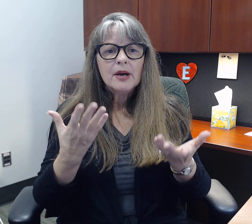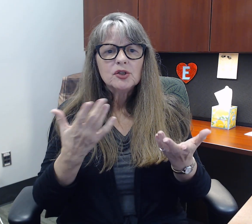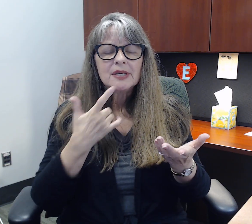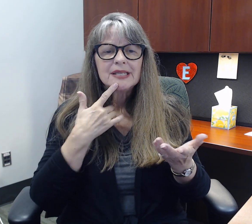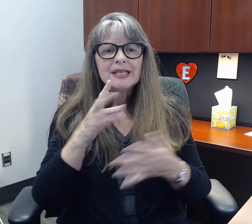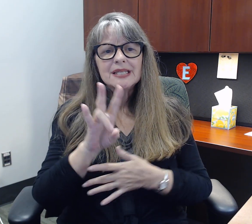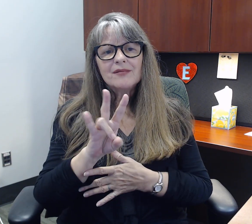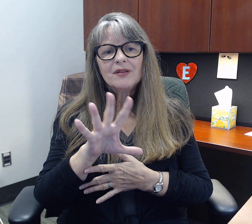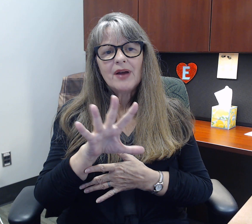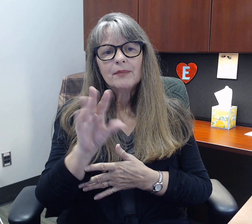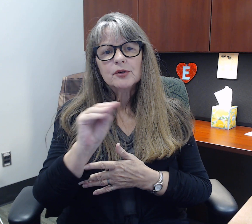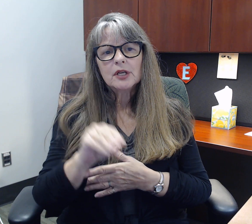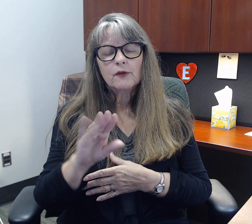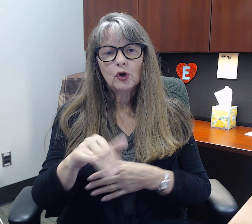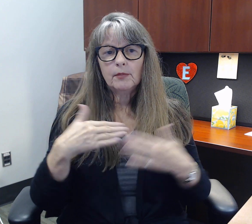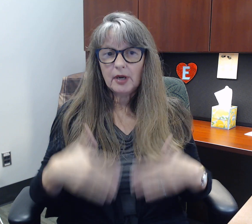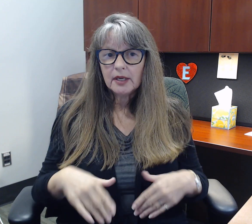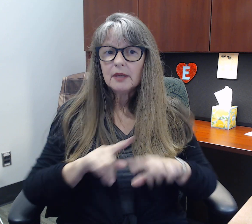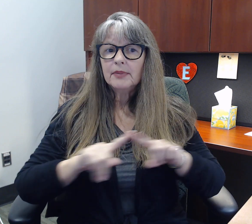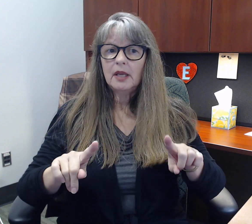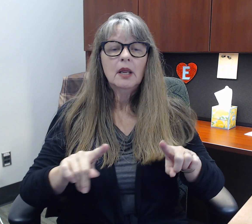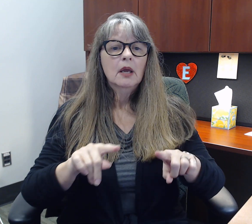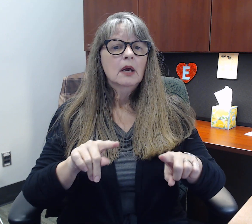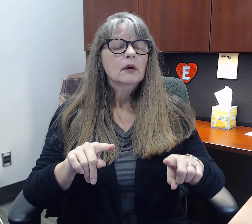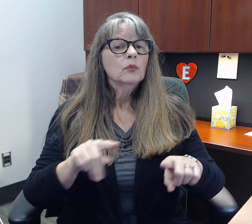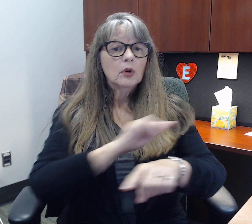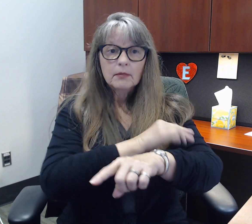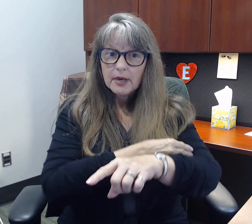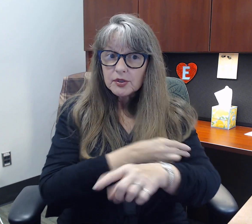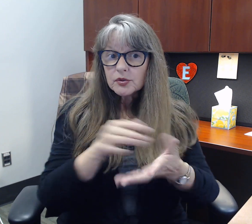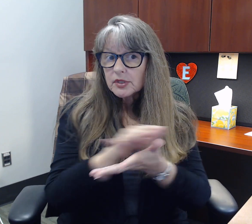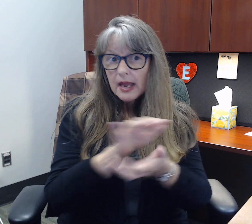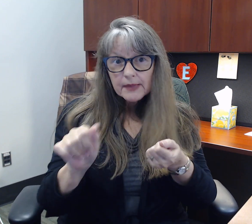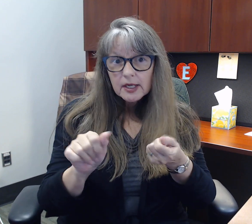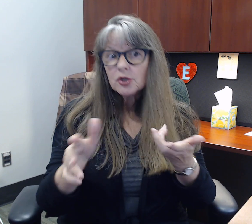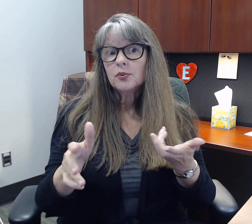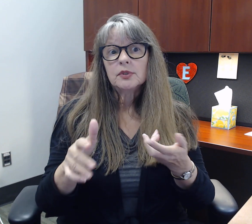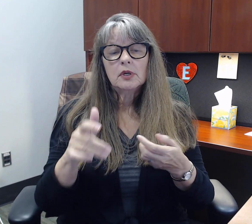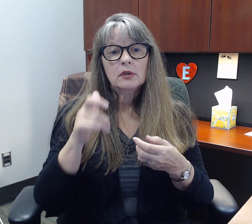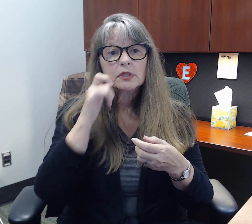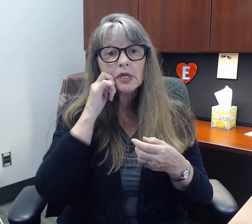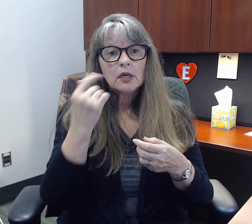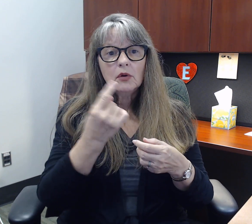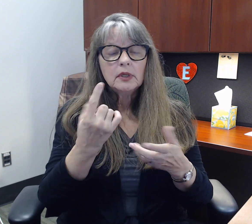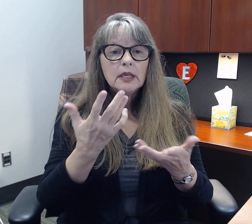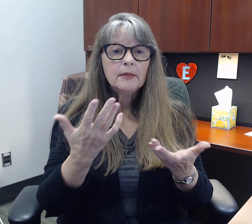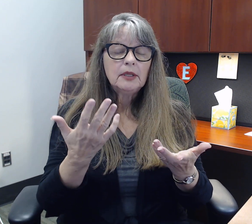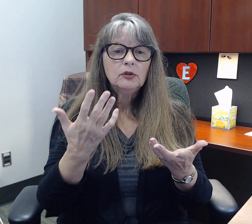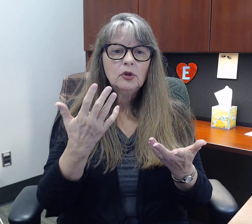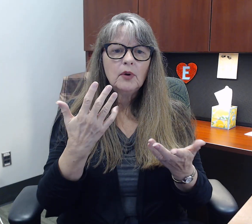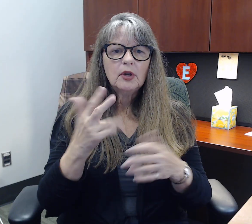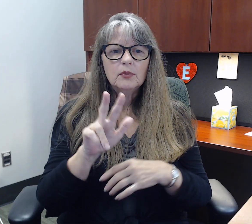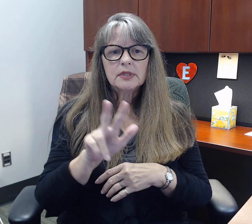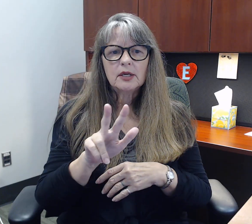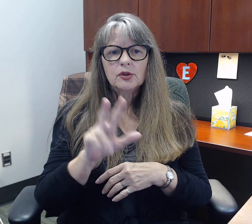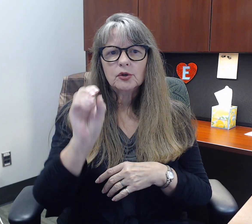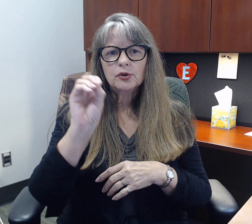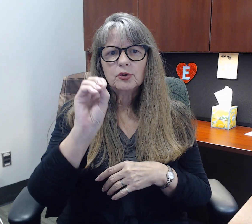They said 75% of her body, but were her muscles damaged? Was it skin only? I mean, I know it was like 3rd